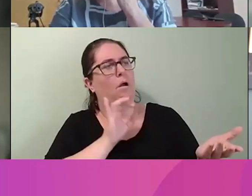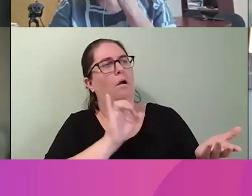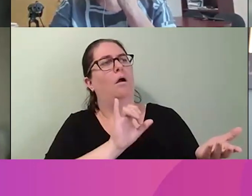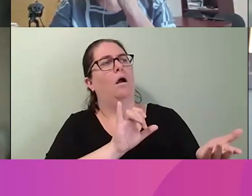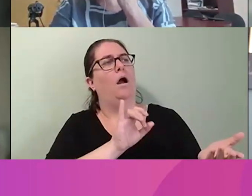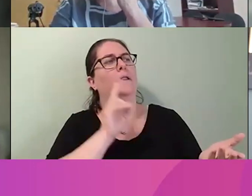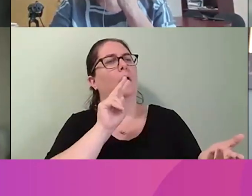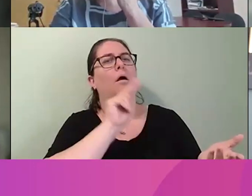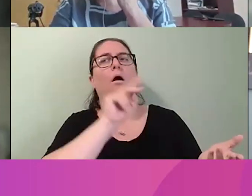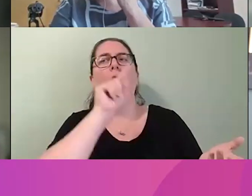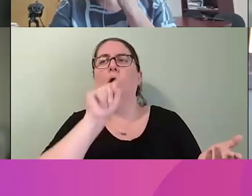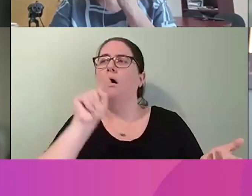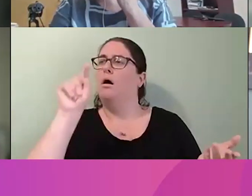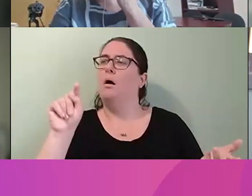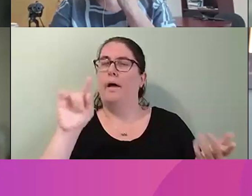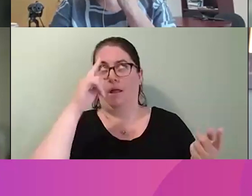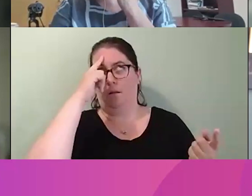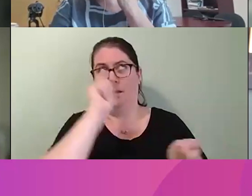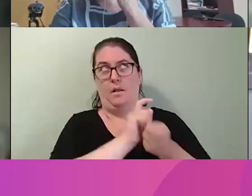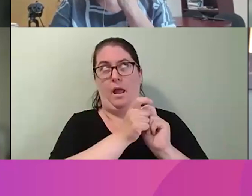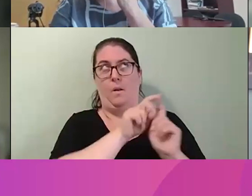locations to see how we could adapt them.